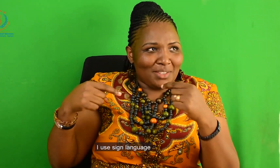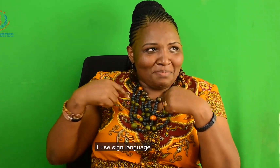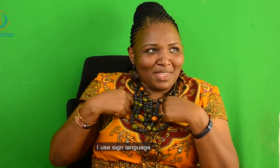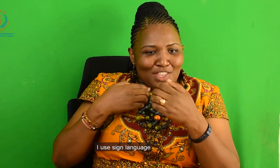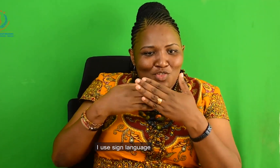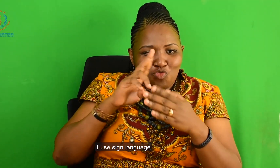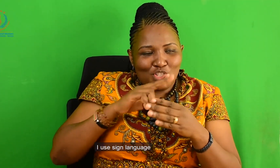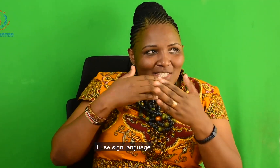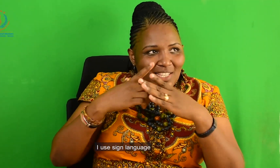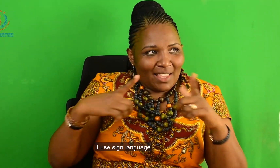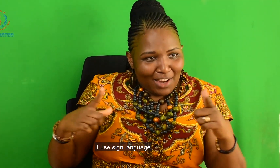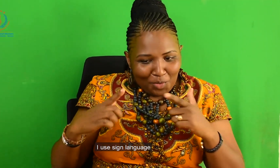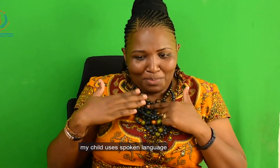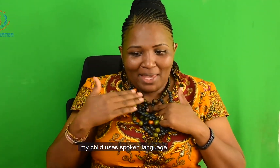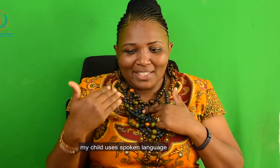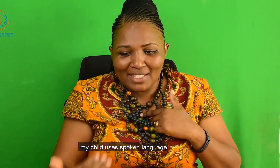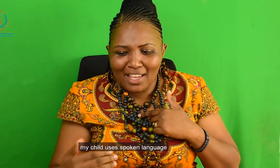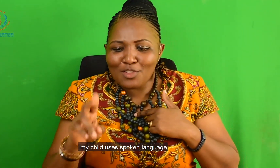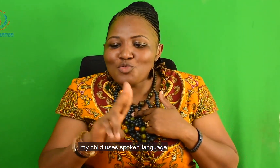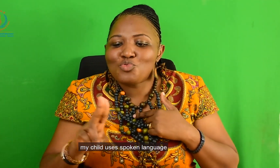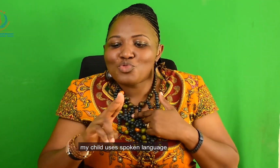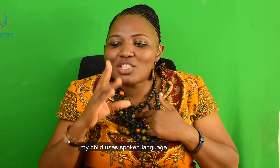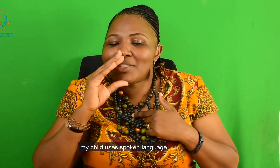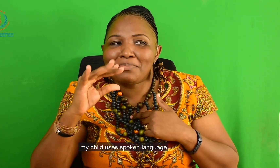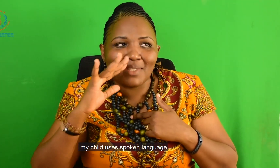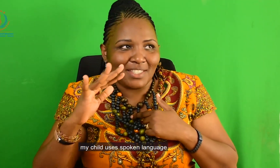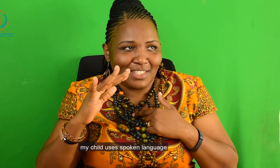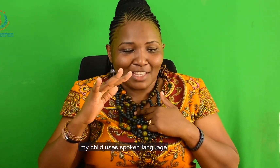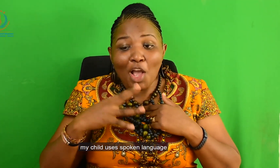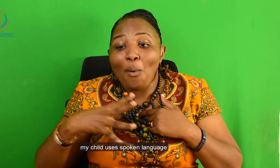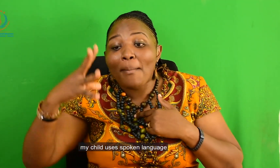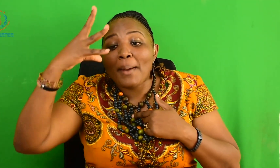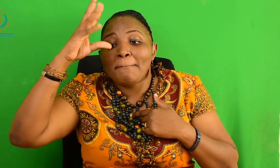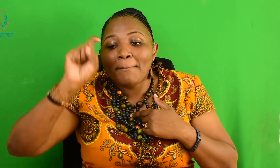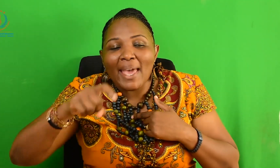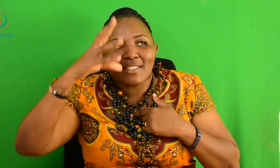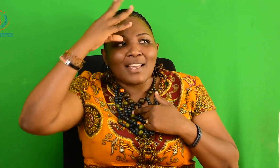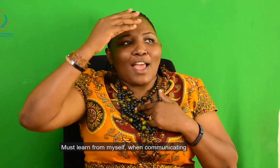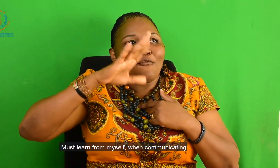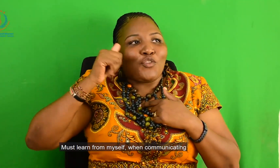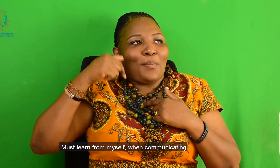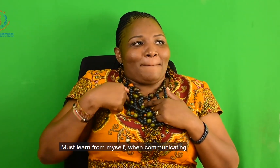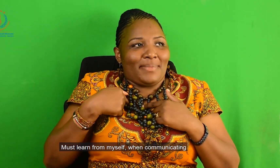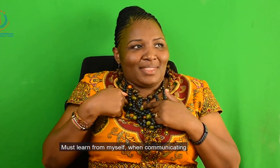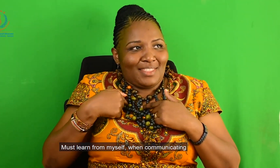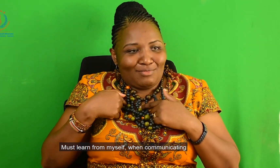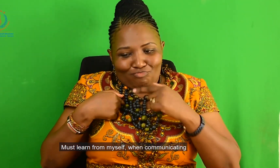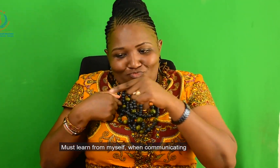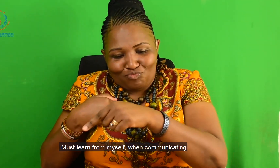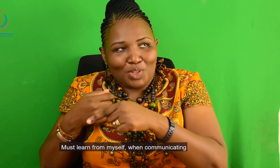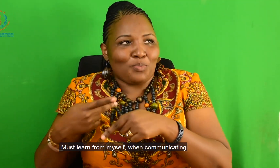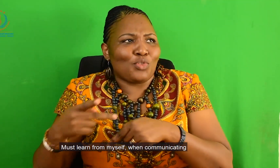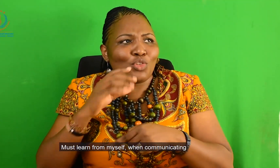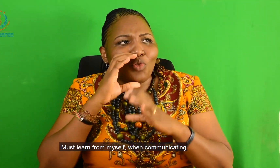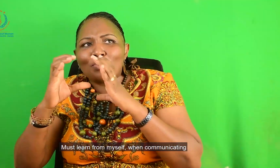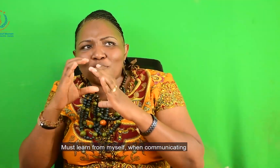sign language, my child uses spoken language. We must learn from how to communicate